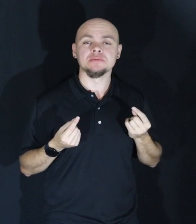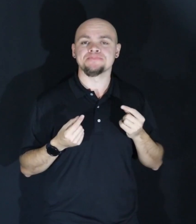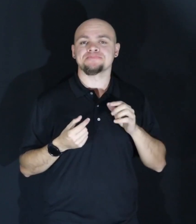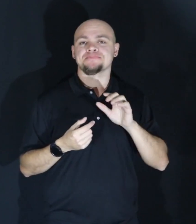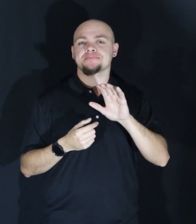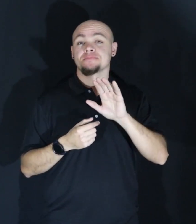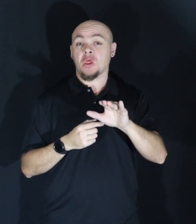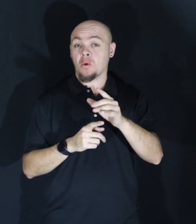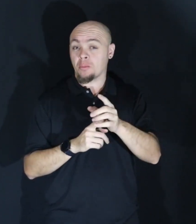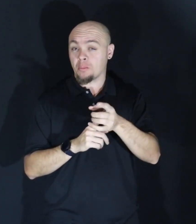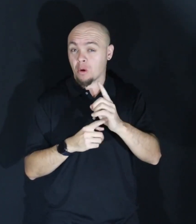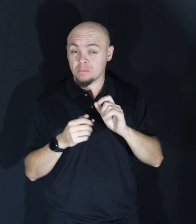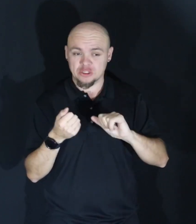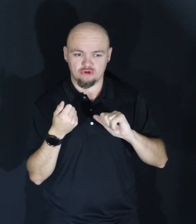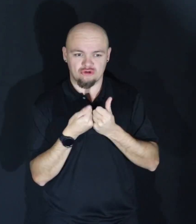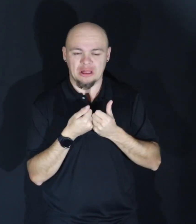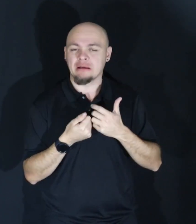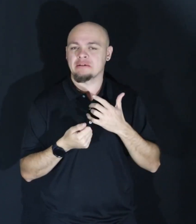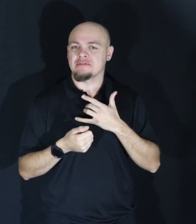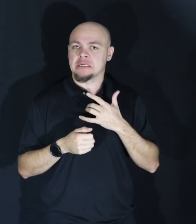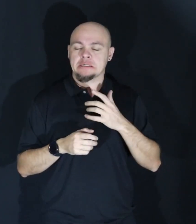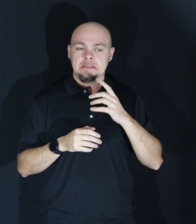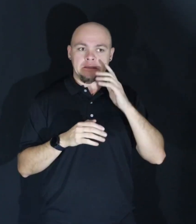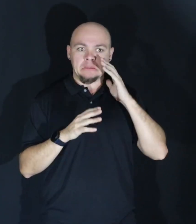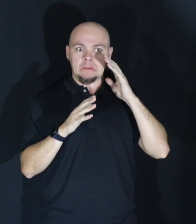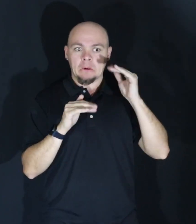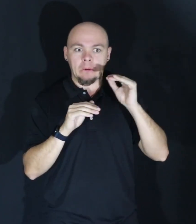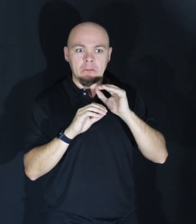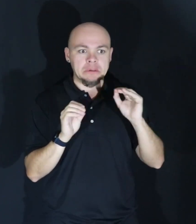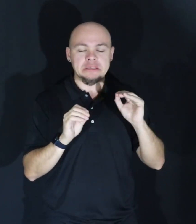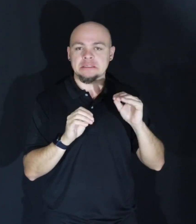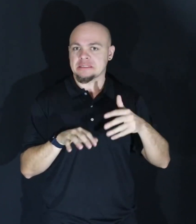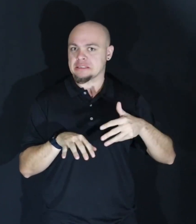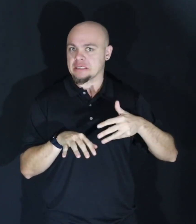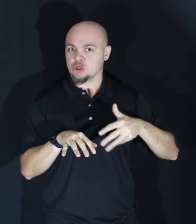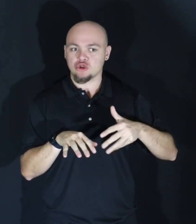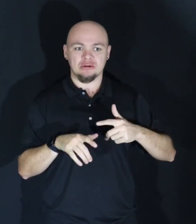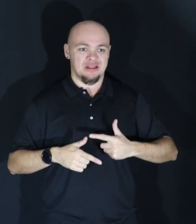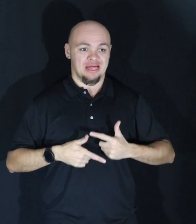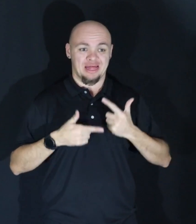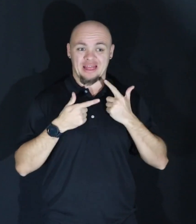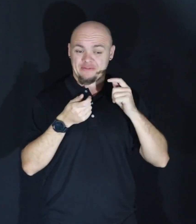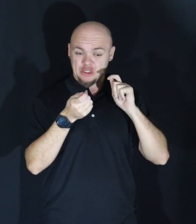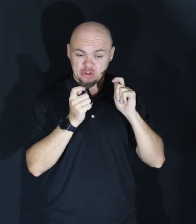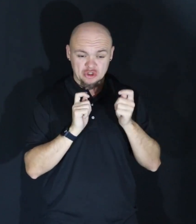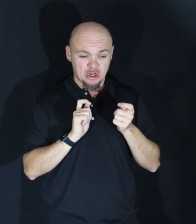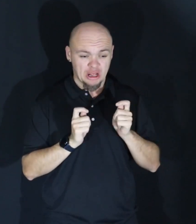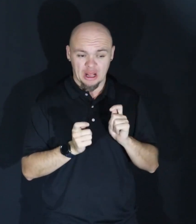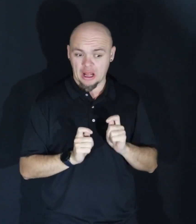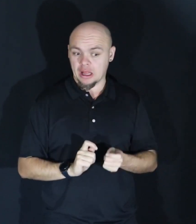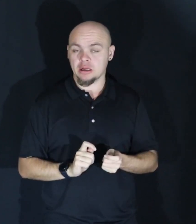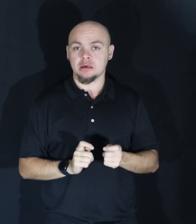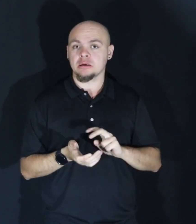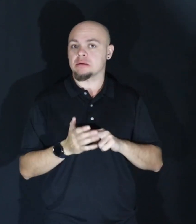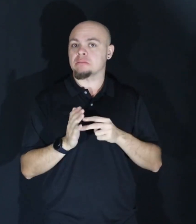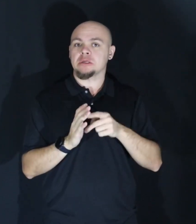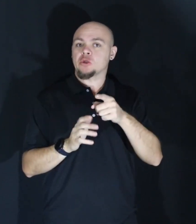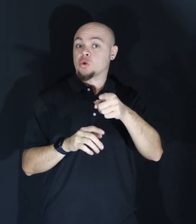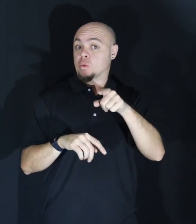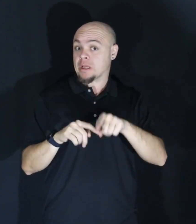Challenging moments can make us feel helpless and anxious. Life is constantly changing, but that doesn't mean that it's out of your